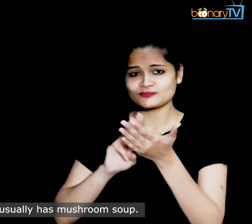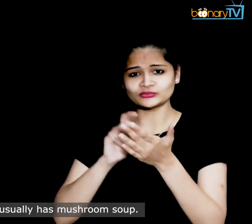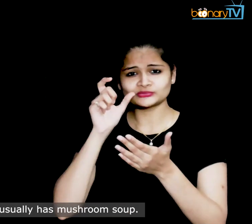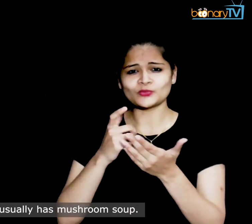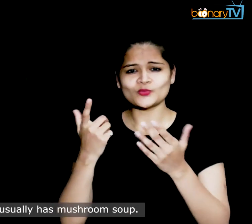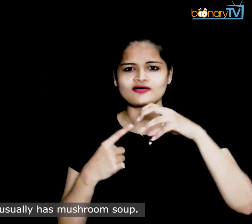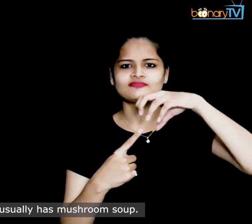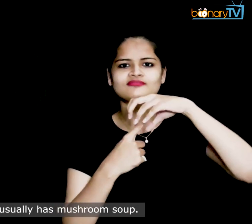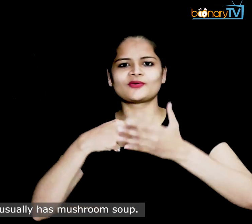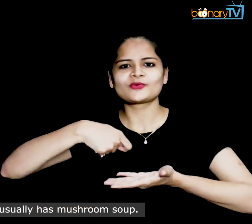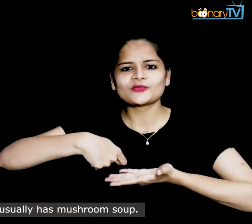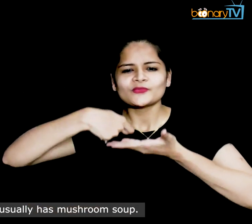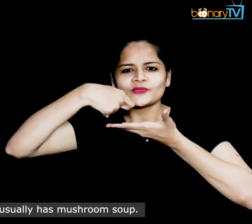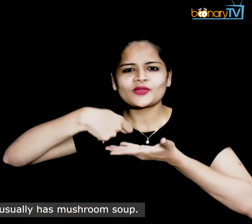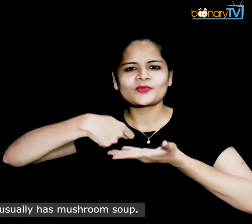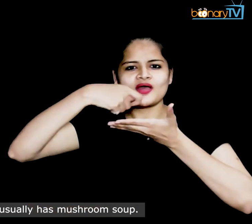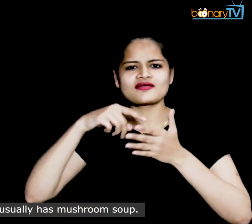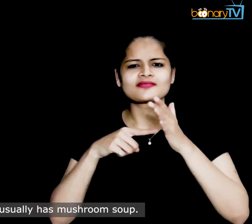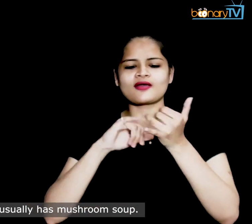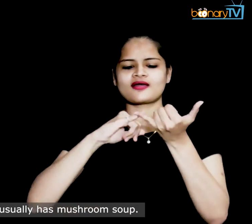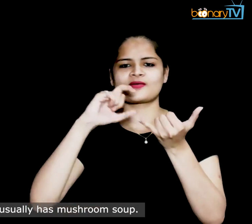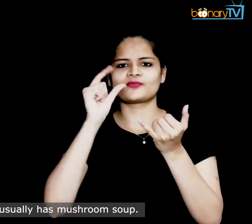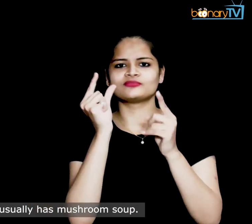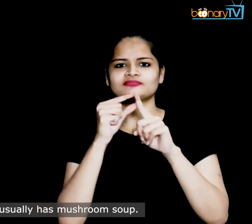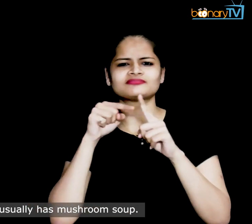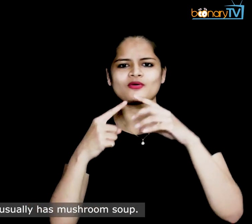after that he usually has mushroom soup